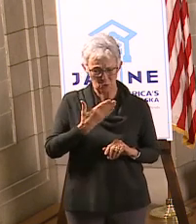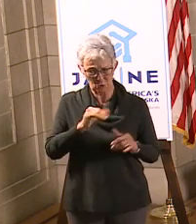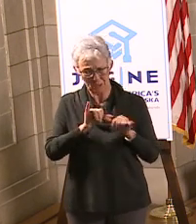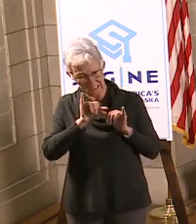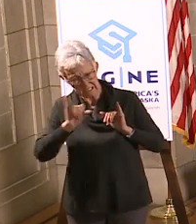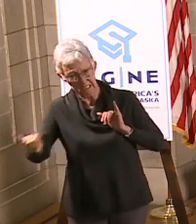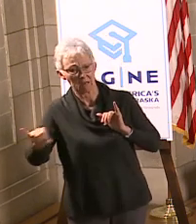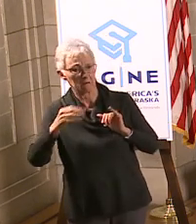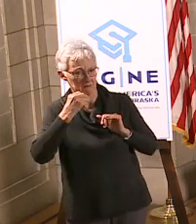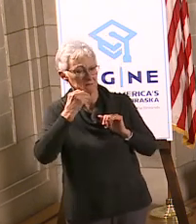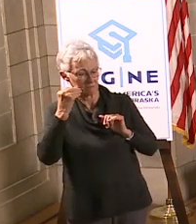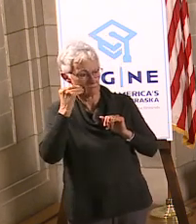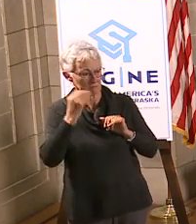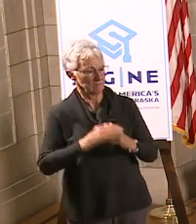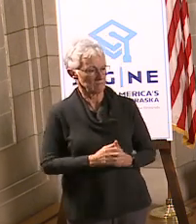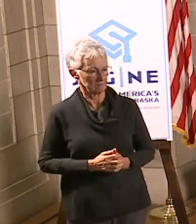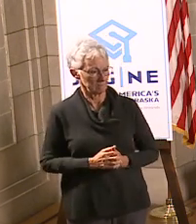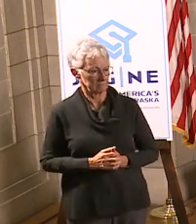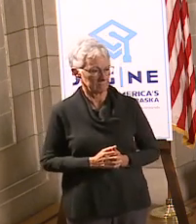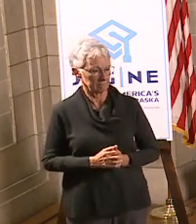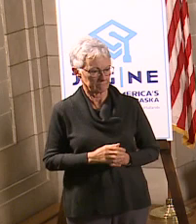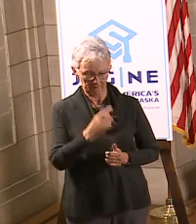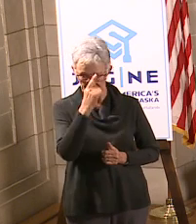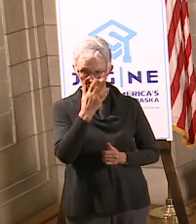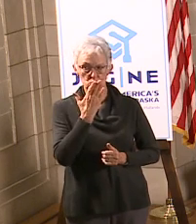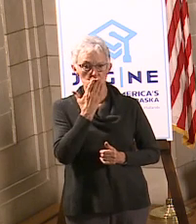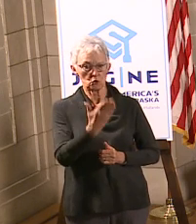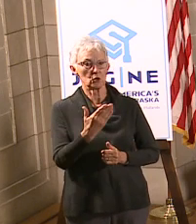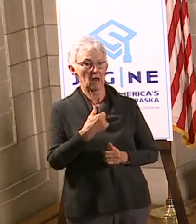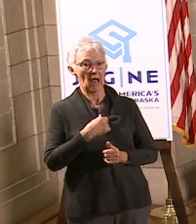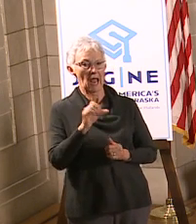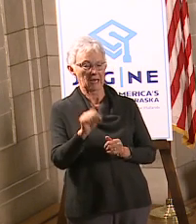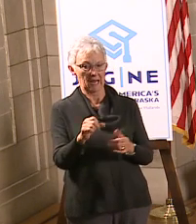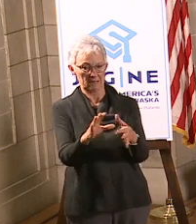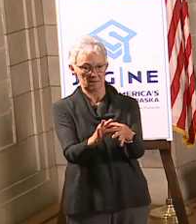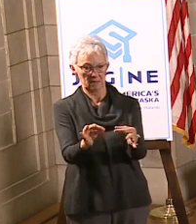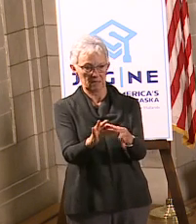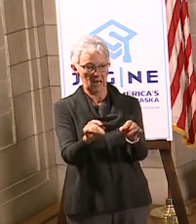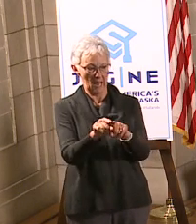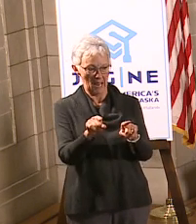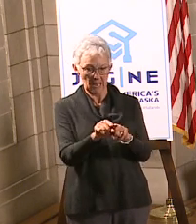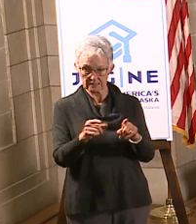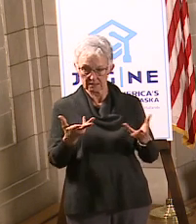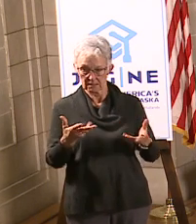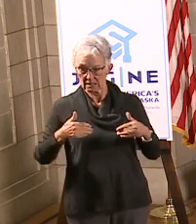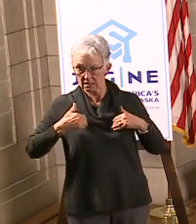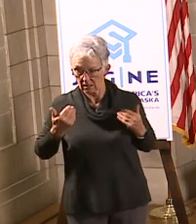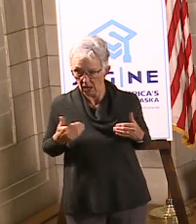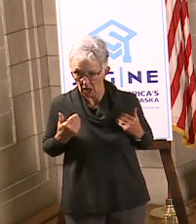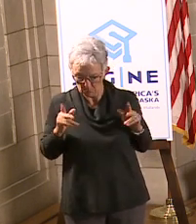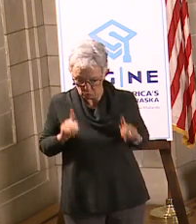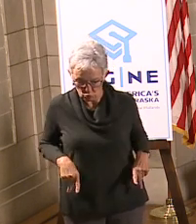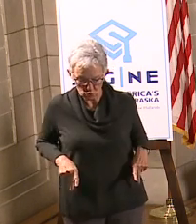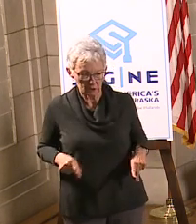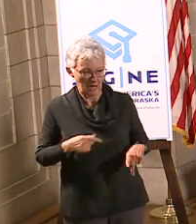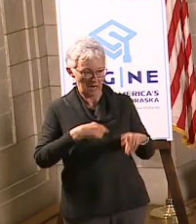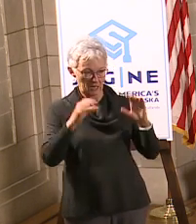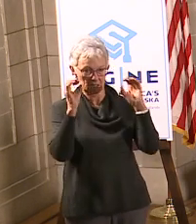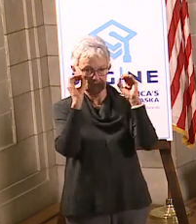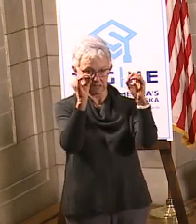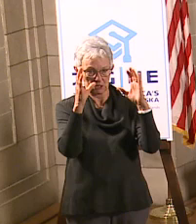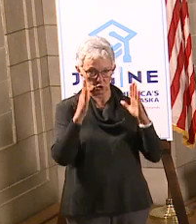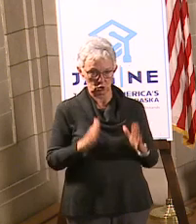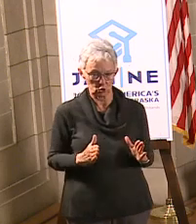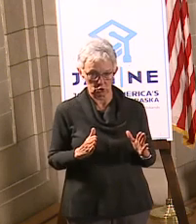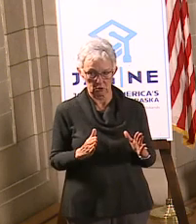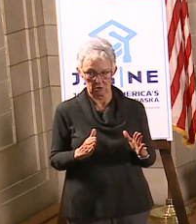it's good that I can speak to the fact that as a young person, as a teacher of high school students, of teenagers,